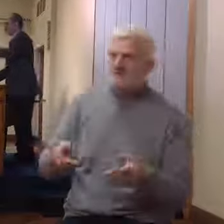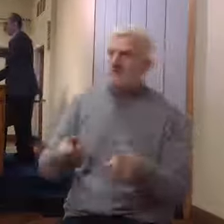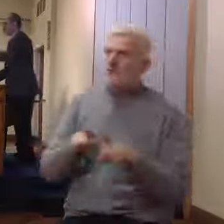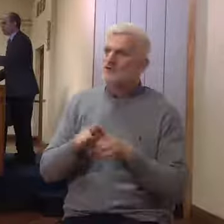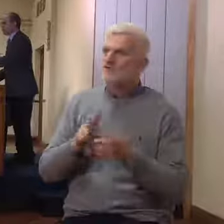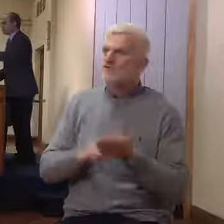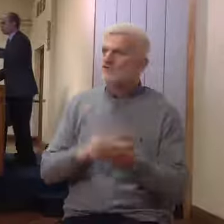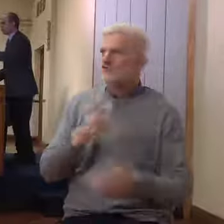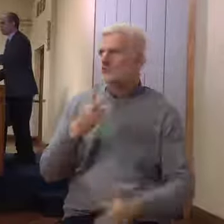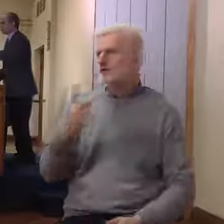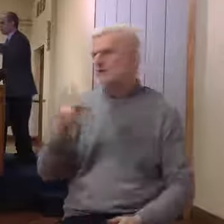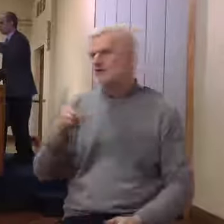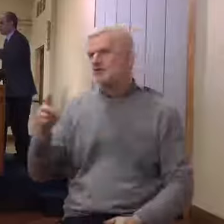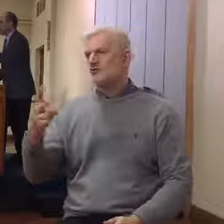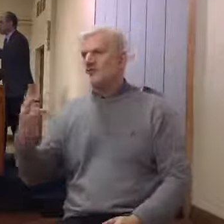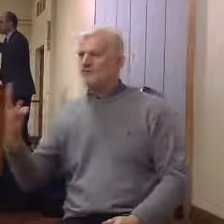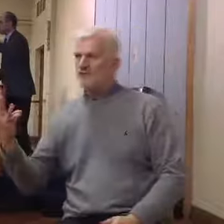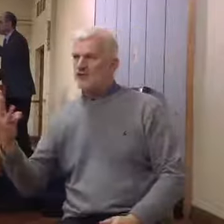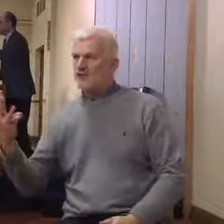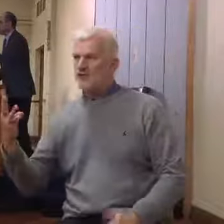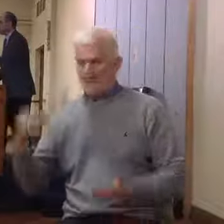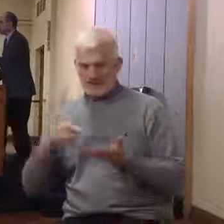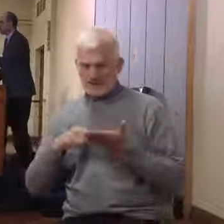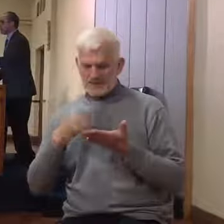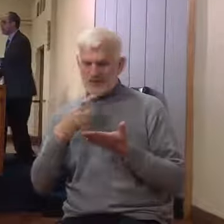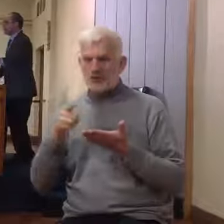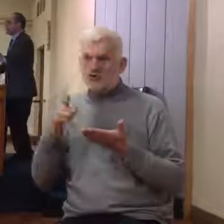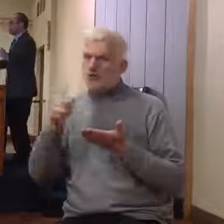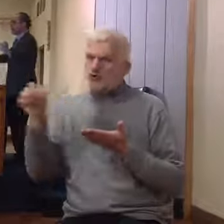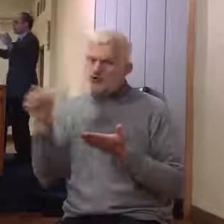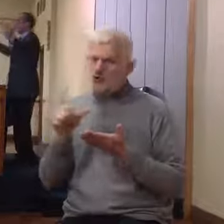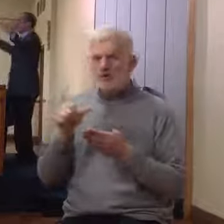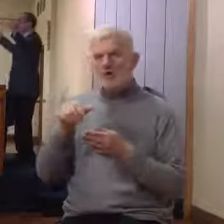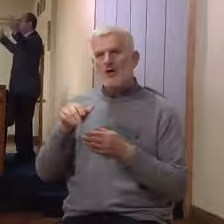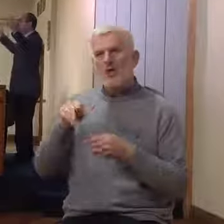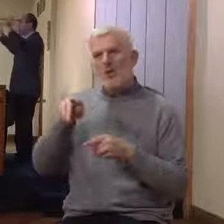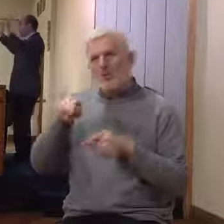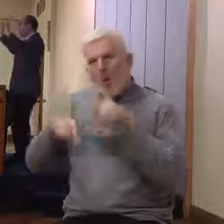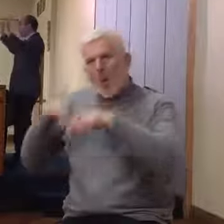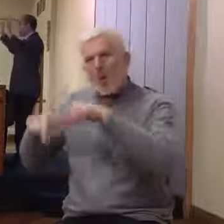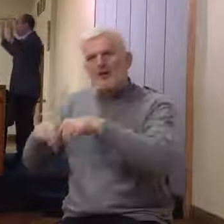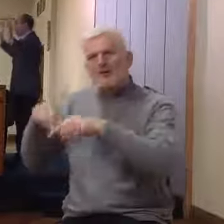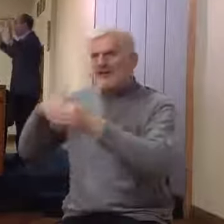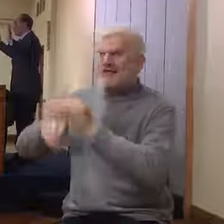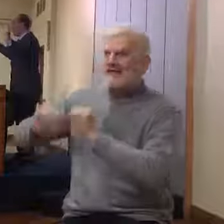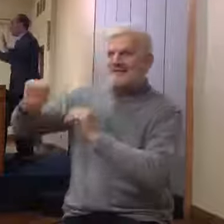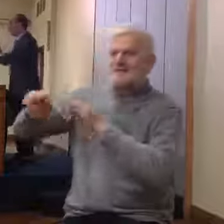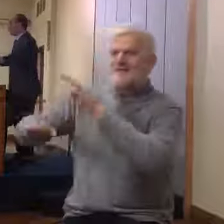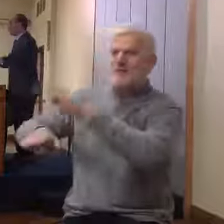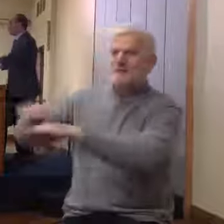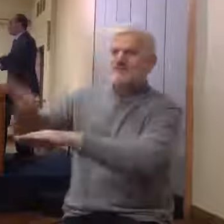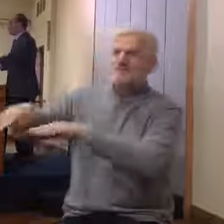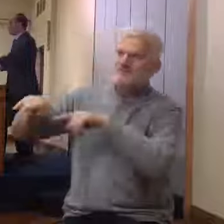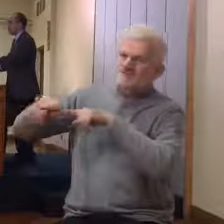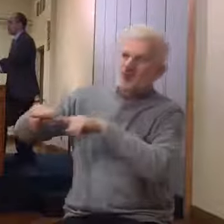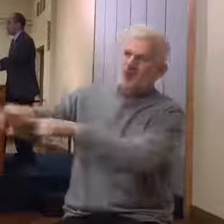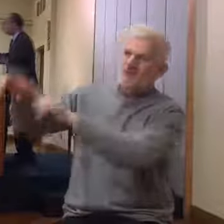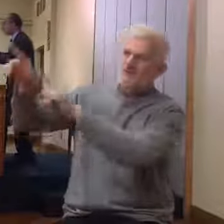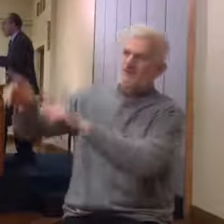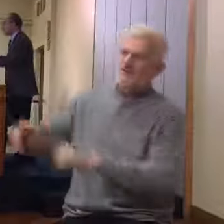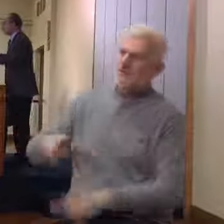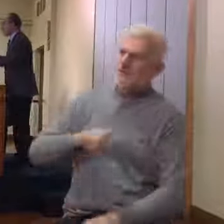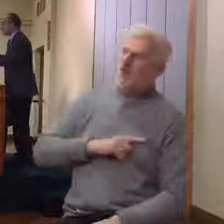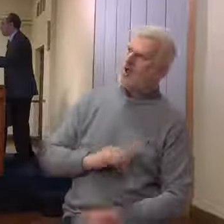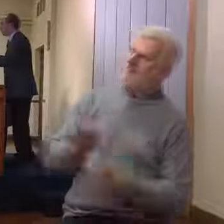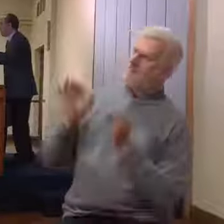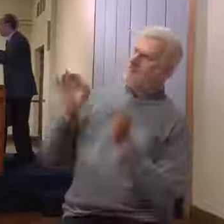that we are called to walk in the steps of the Lord Jesus Christ, who being God over all, the perfect man, but